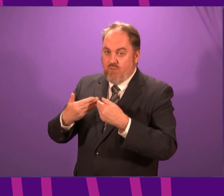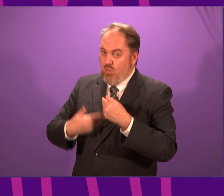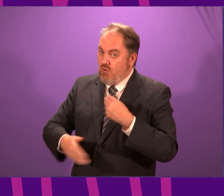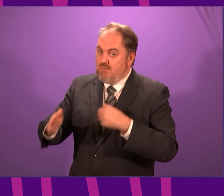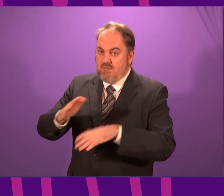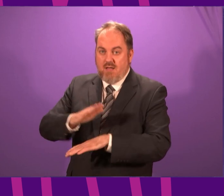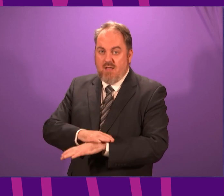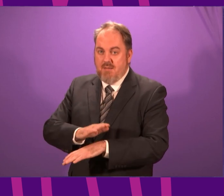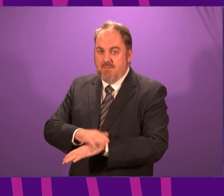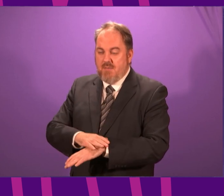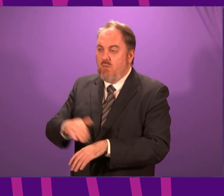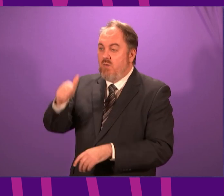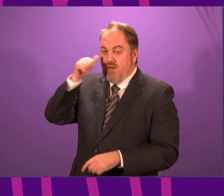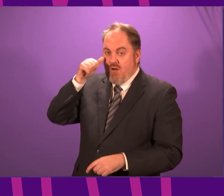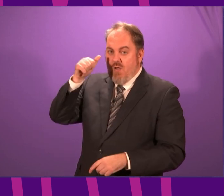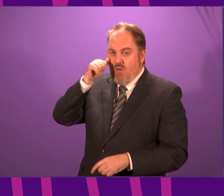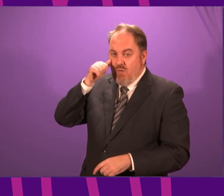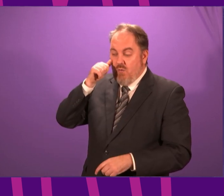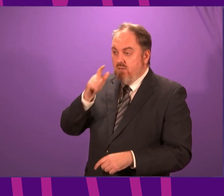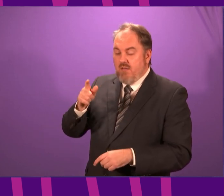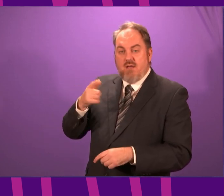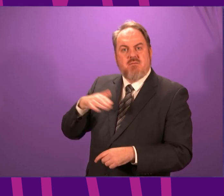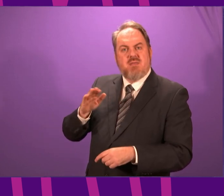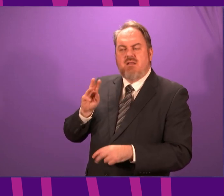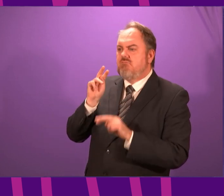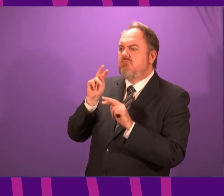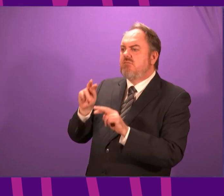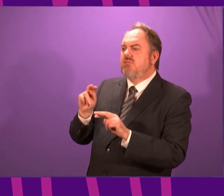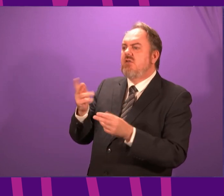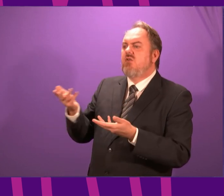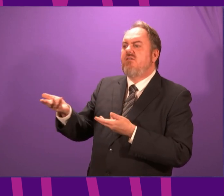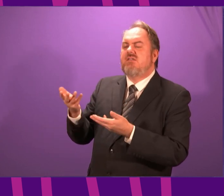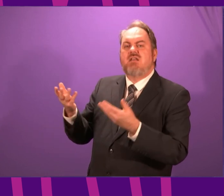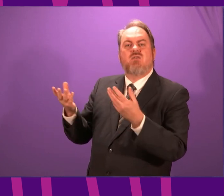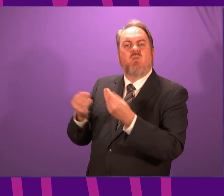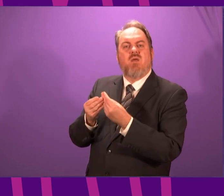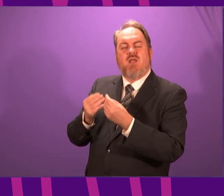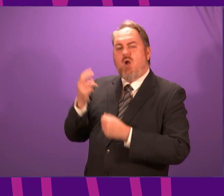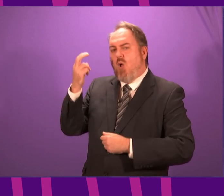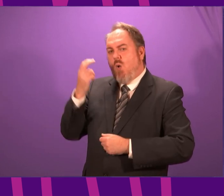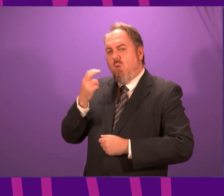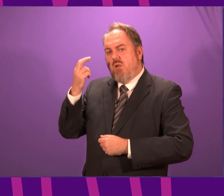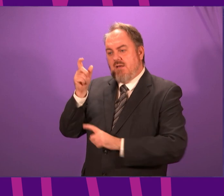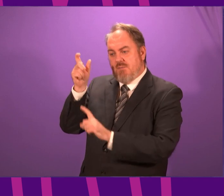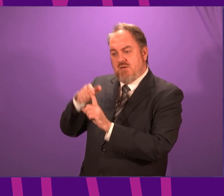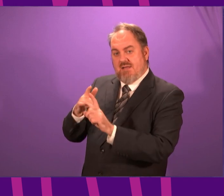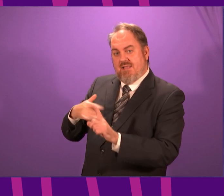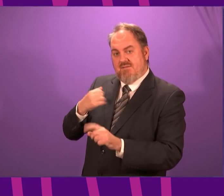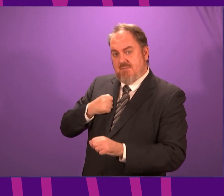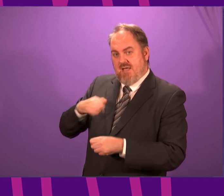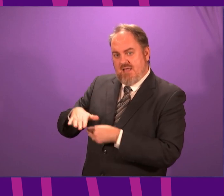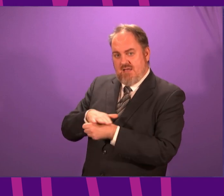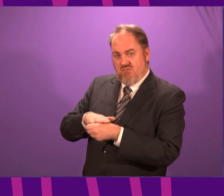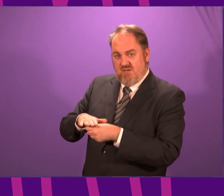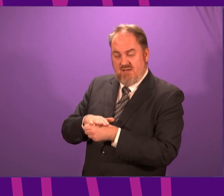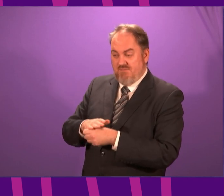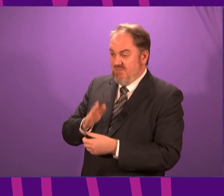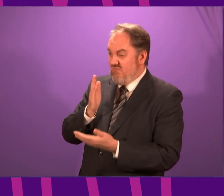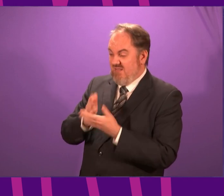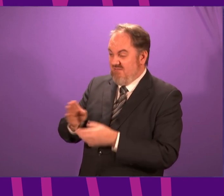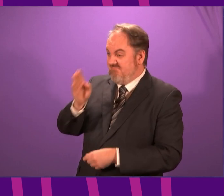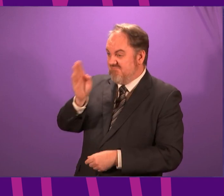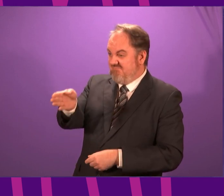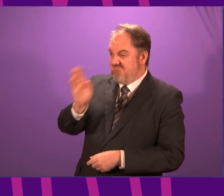an effect. And I can best sum it up by a conversation I had recently with an elderly constituent who, quite blankly and rather